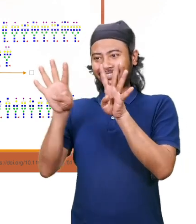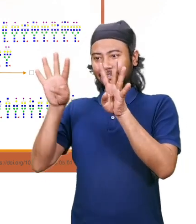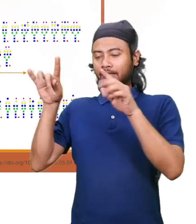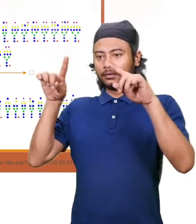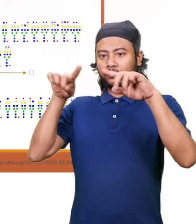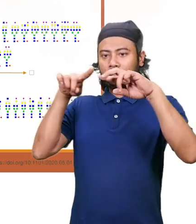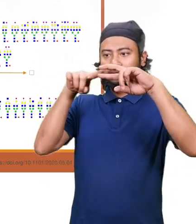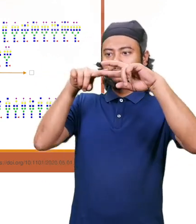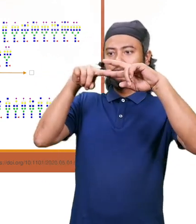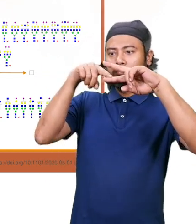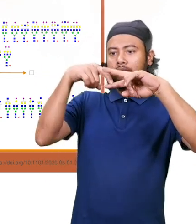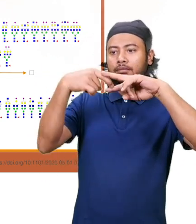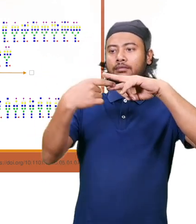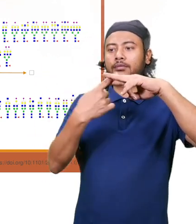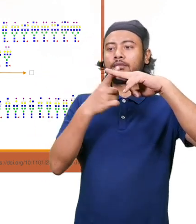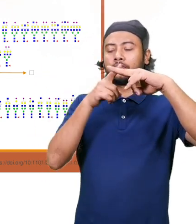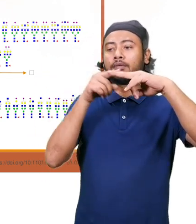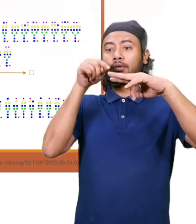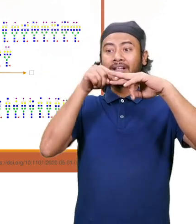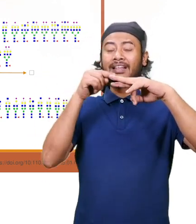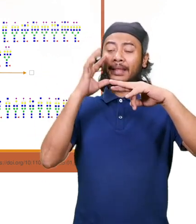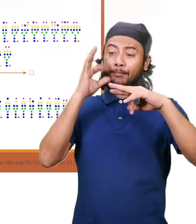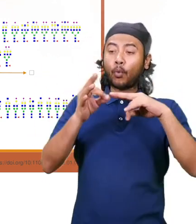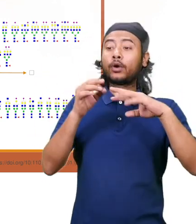the angiotensin converting enzyme.